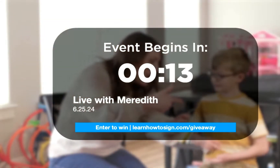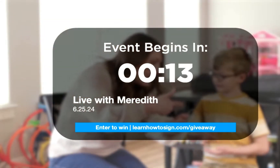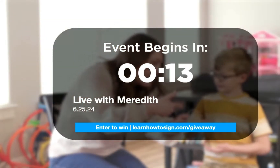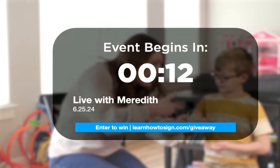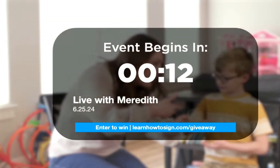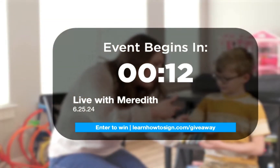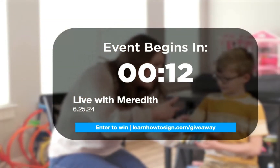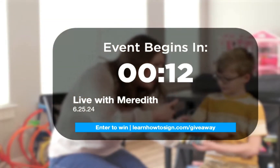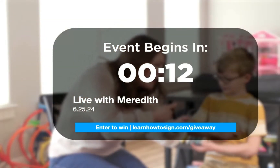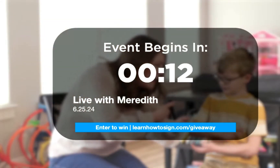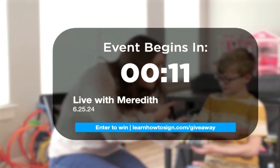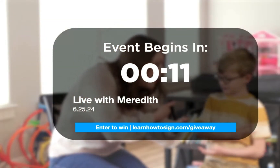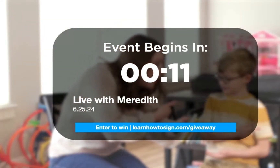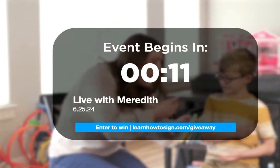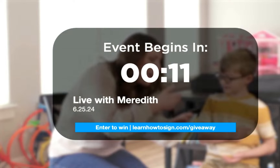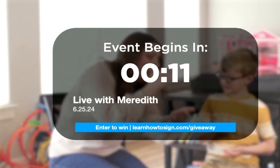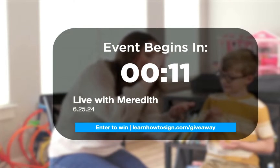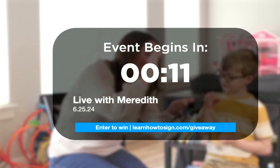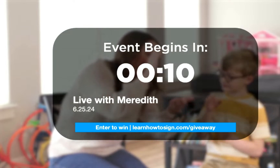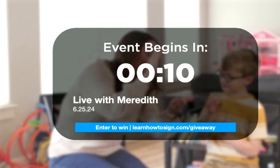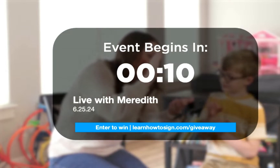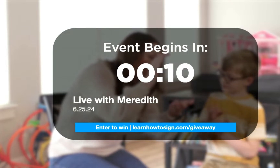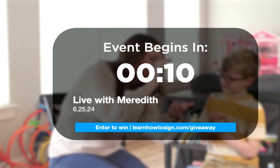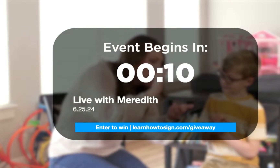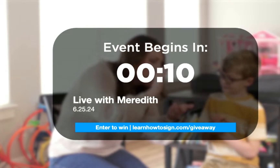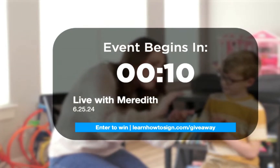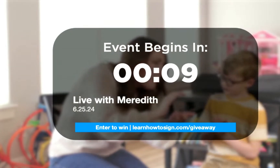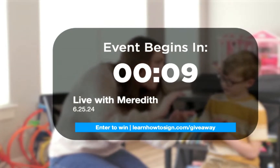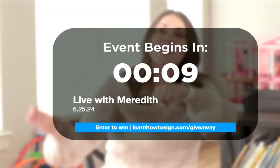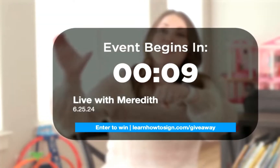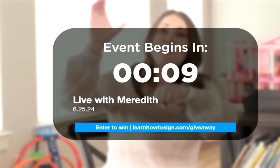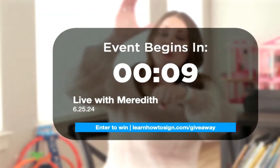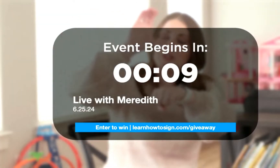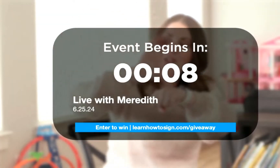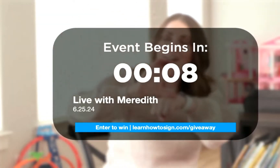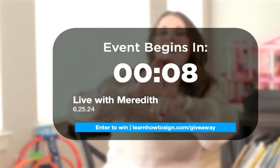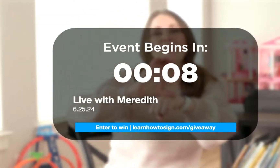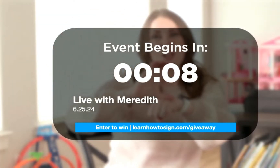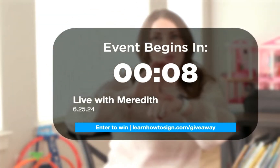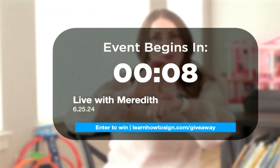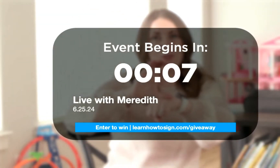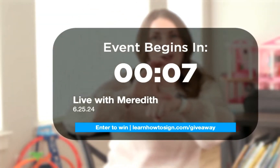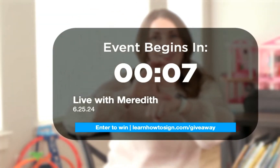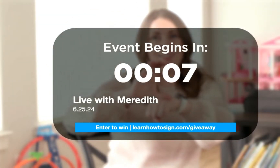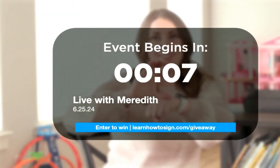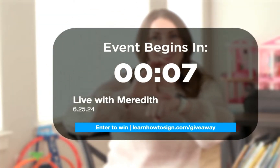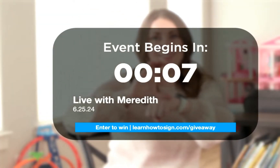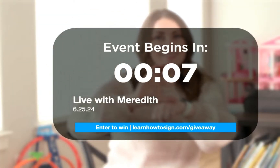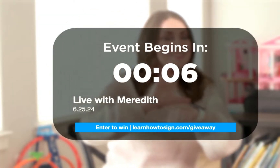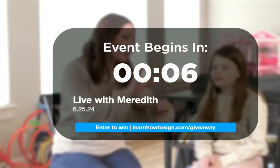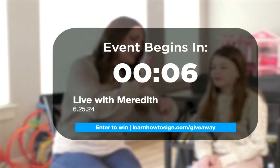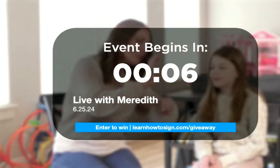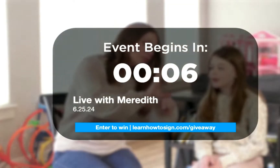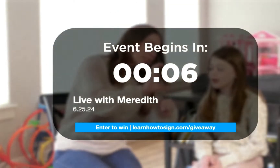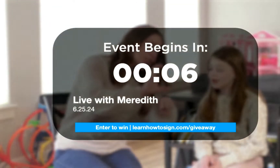the feelings that I know I can't keep bottled up inside.